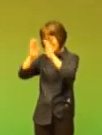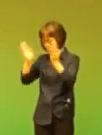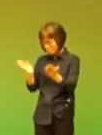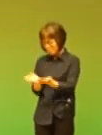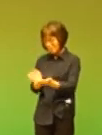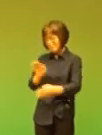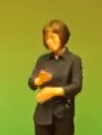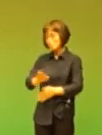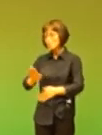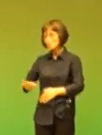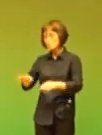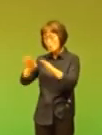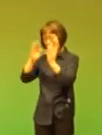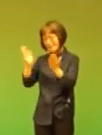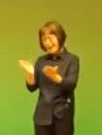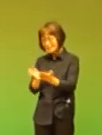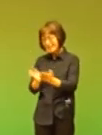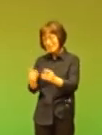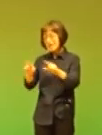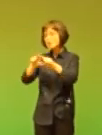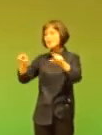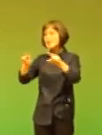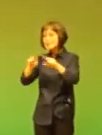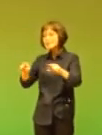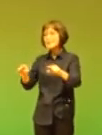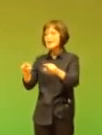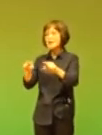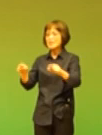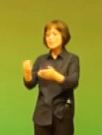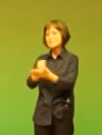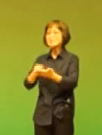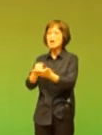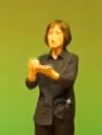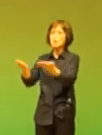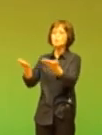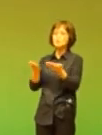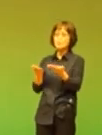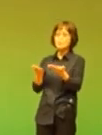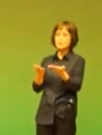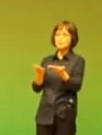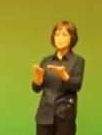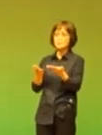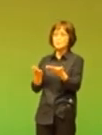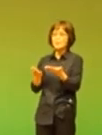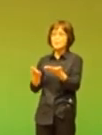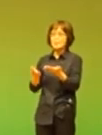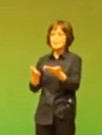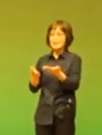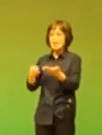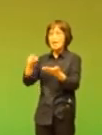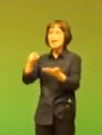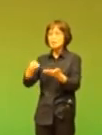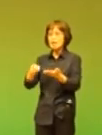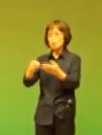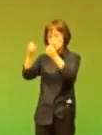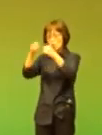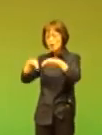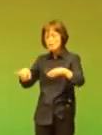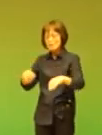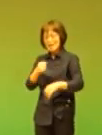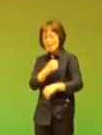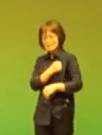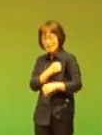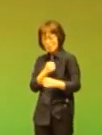fair chance. The bomb threatens all life. War is legitimized murder with